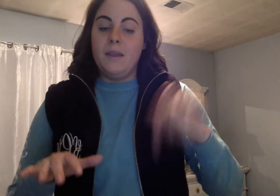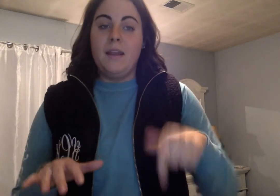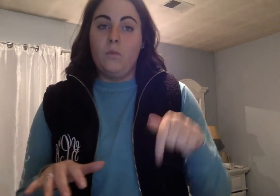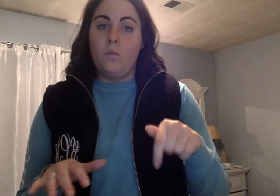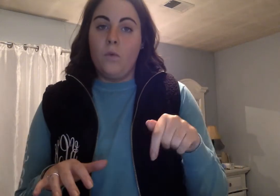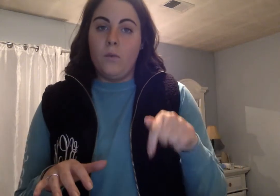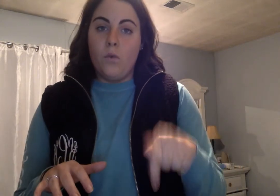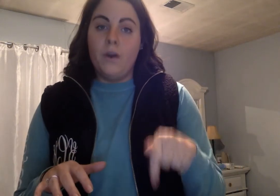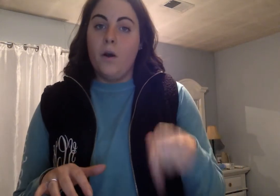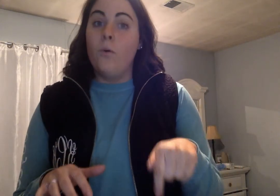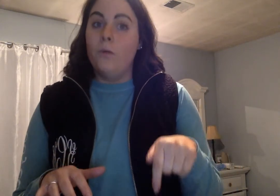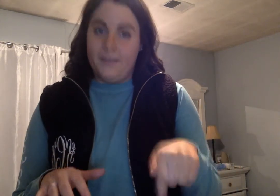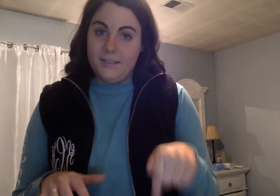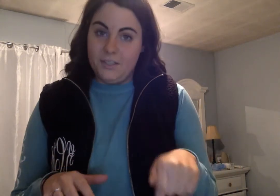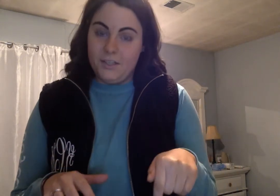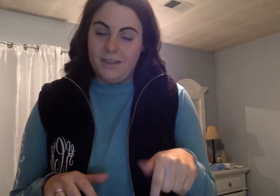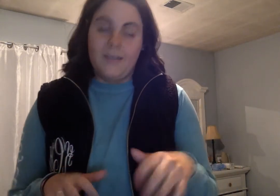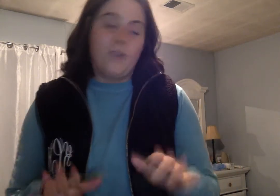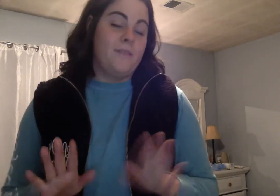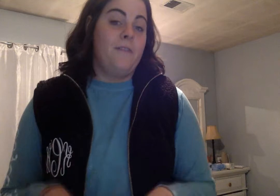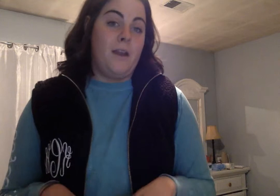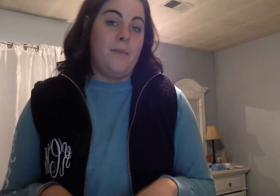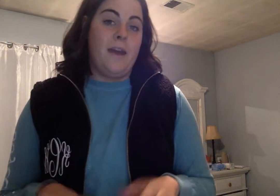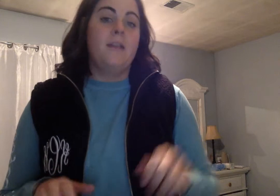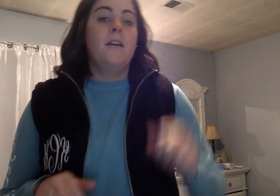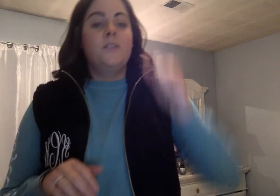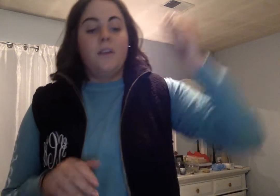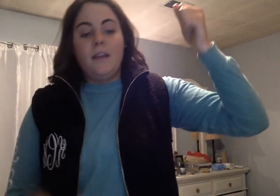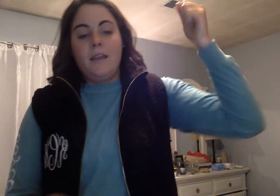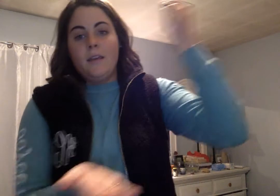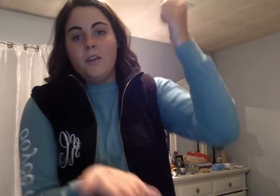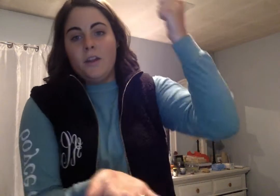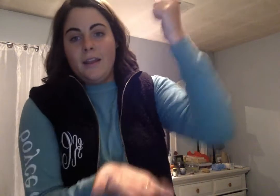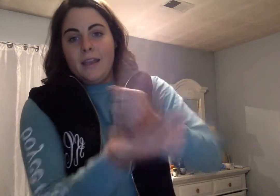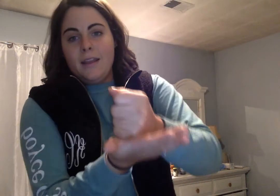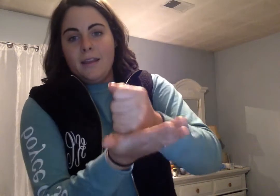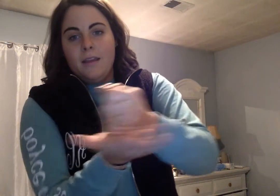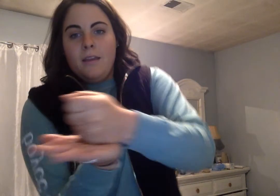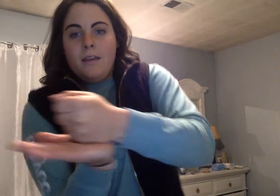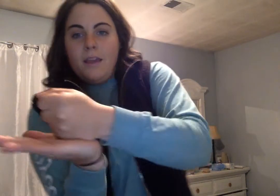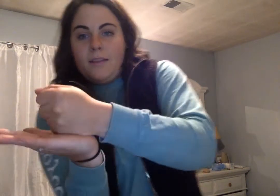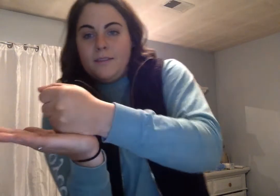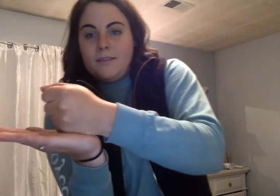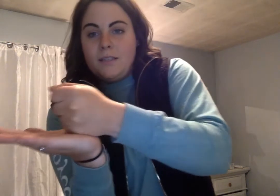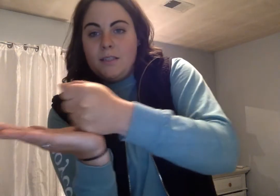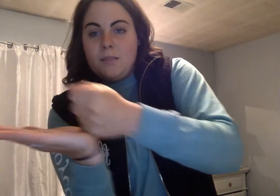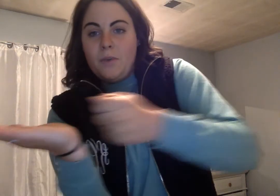in one hole into the chicken. That would be very bad. So you're gonna hit it and then spread